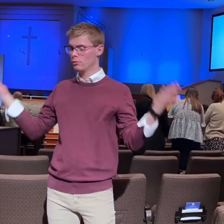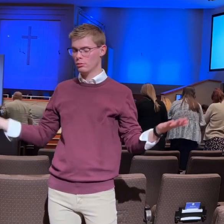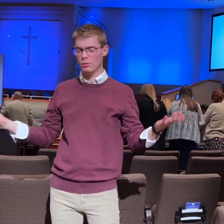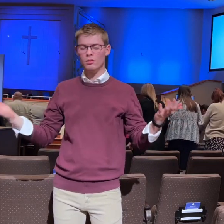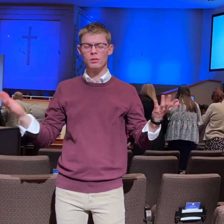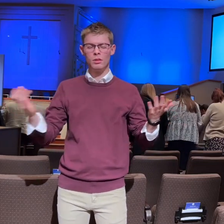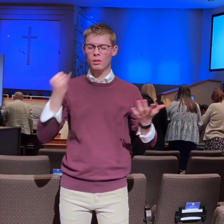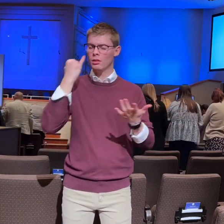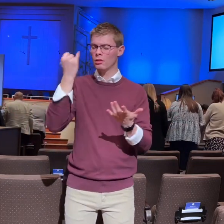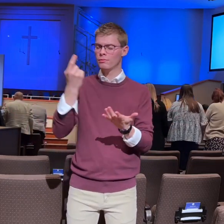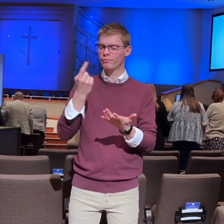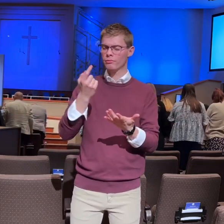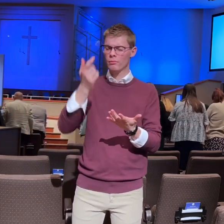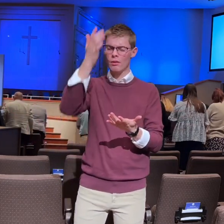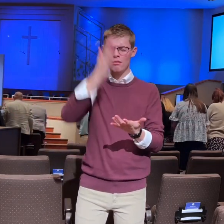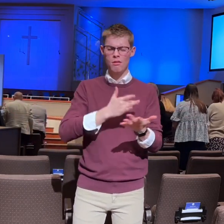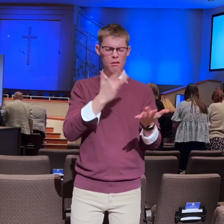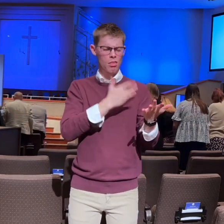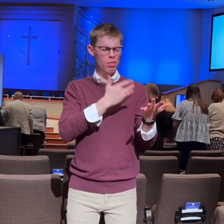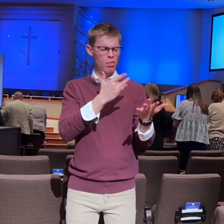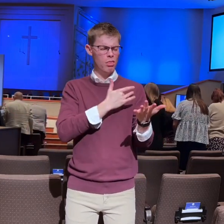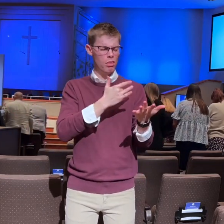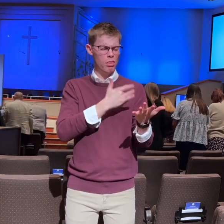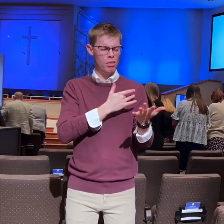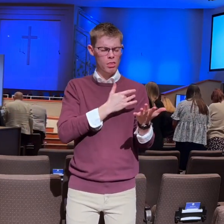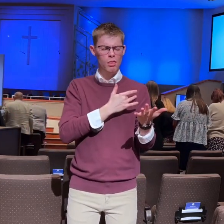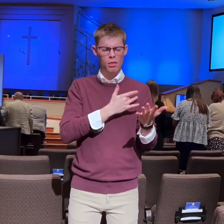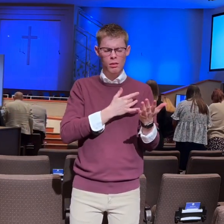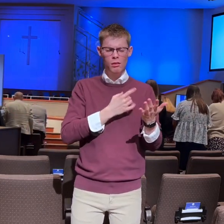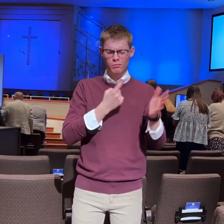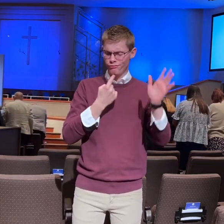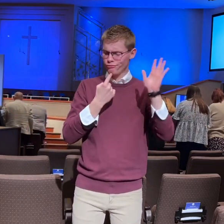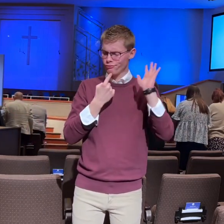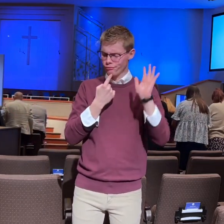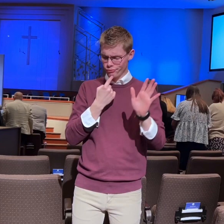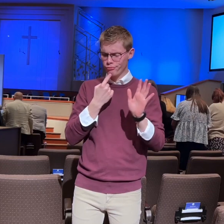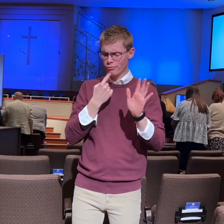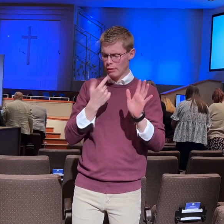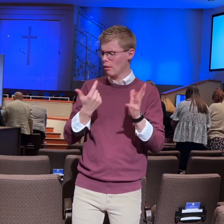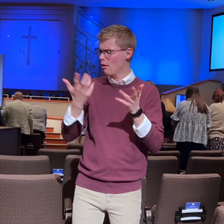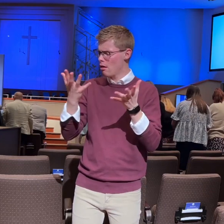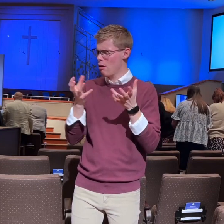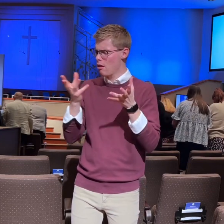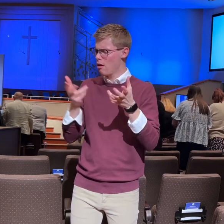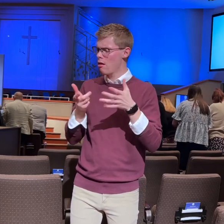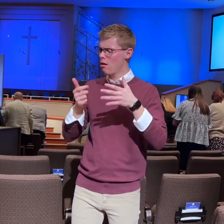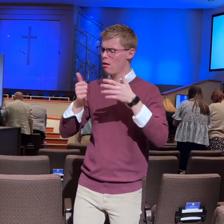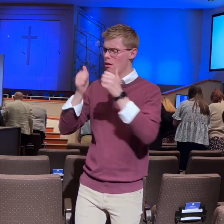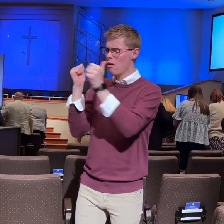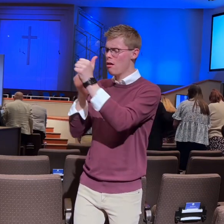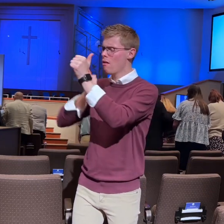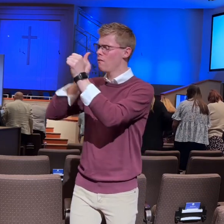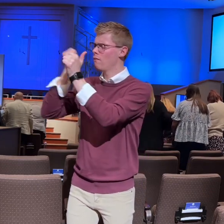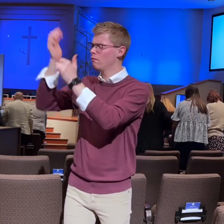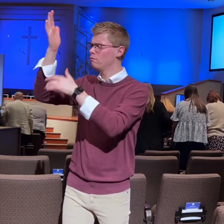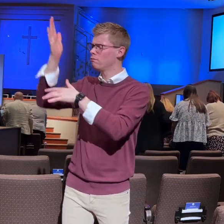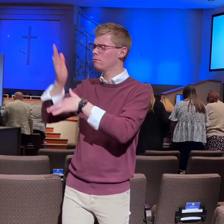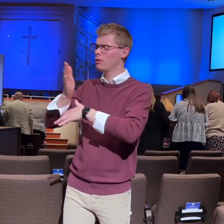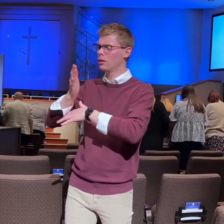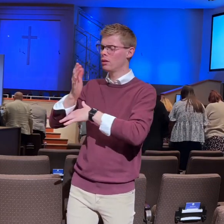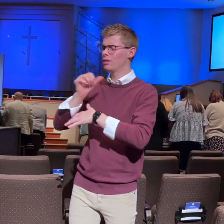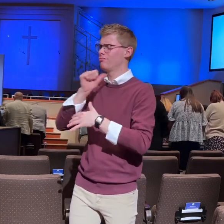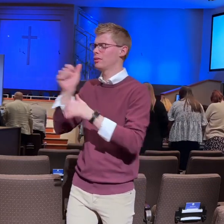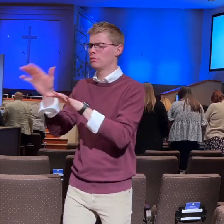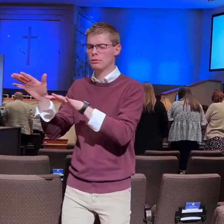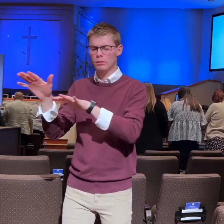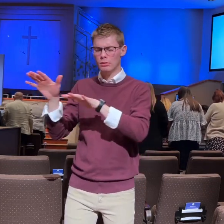your heart, I want to invite you to come right now if you lifted your hand and just say, Lord, I want to pursue you. I want to pursue your word. I don't want to fall away.